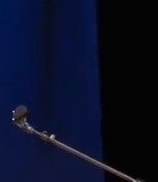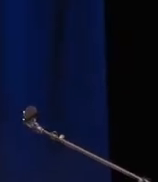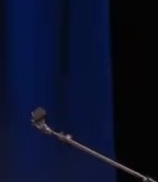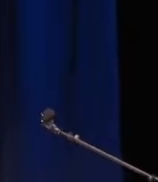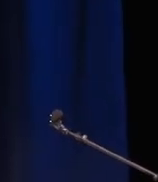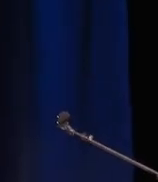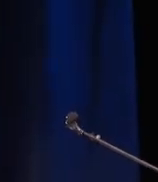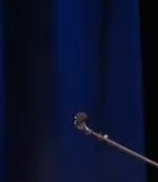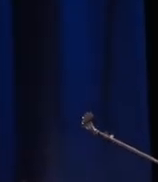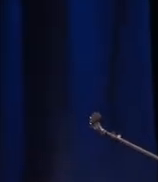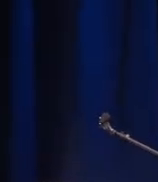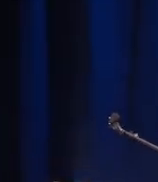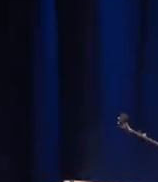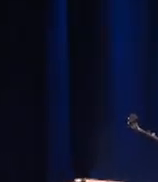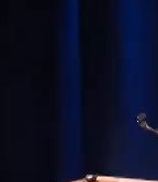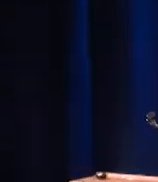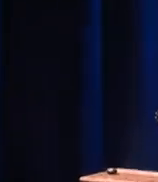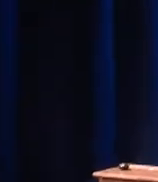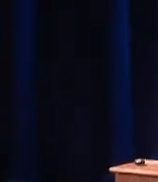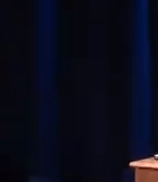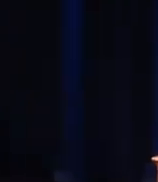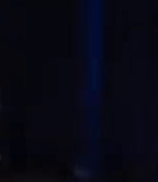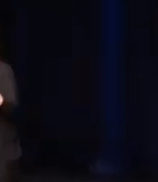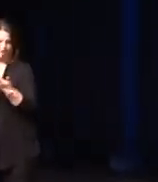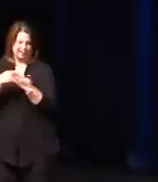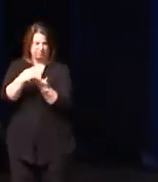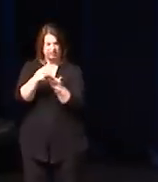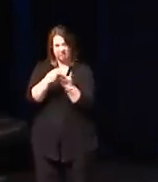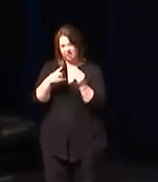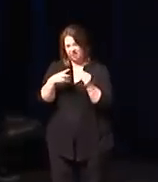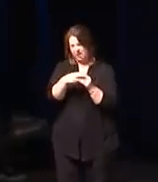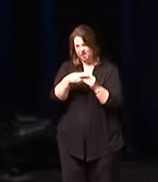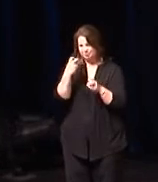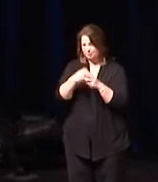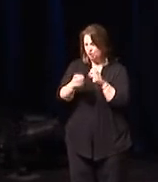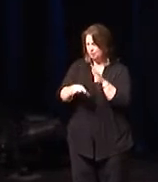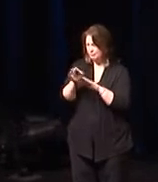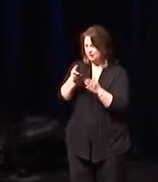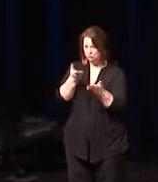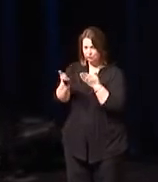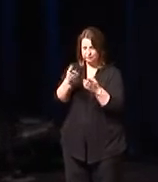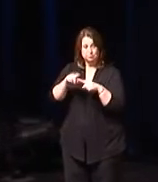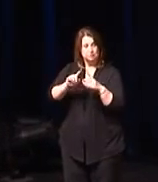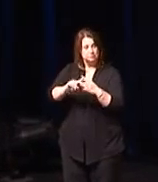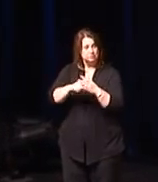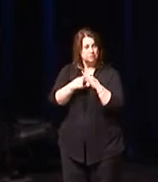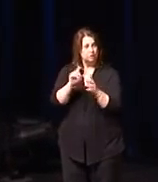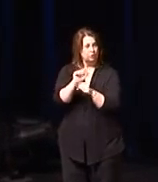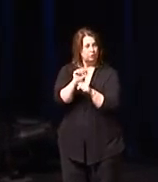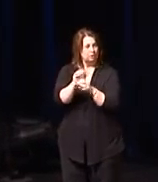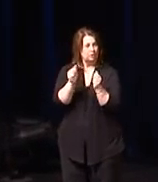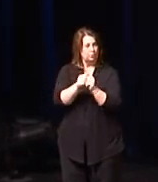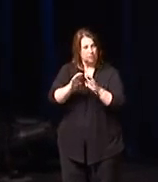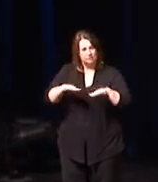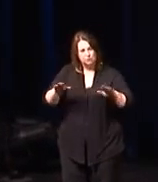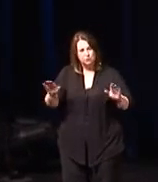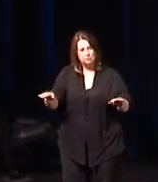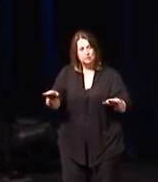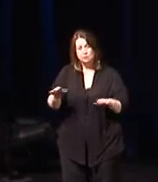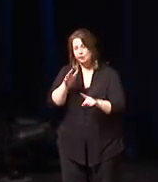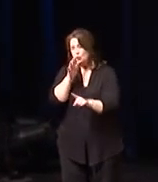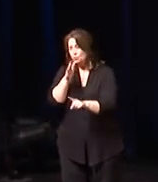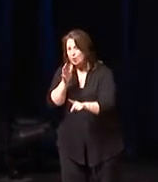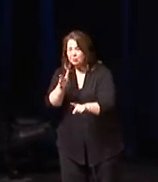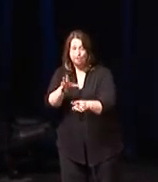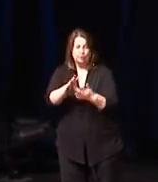might, involve funding cutbacks. It may be hard to get services. But you got to start working with a kid. Get some grandmothers. Get some students. Get somebody